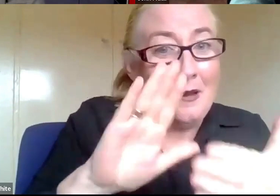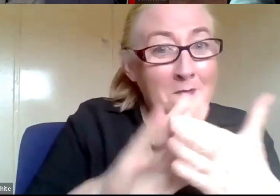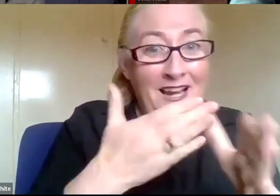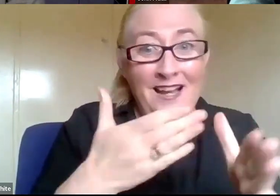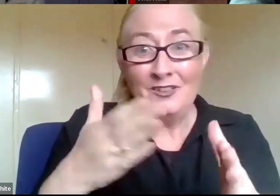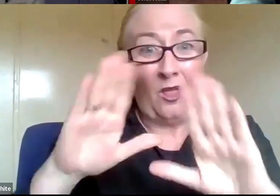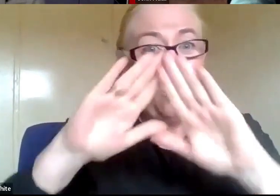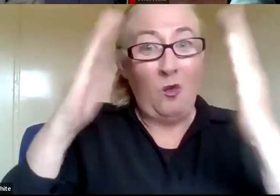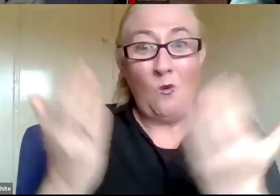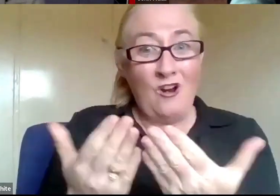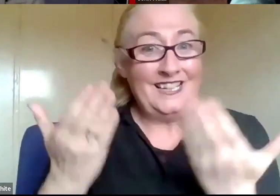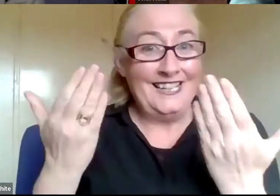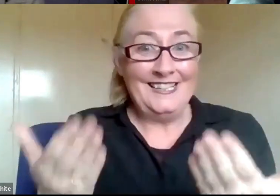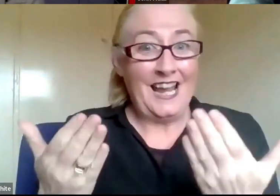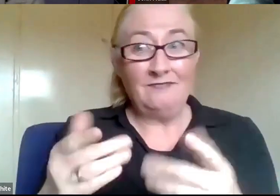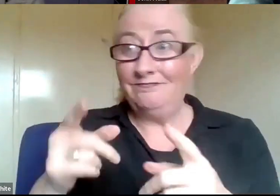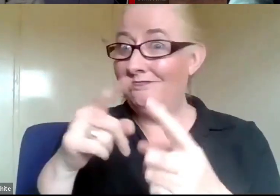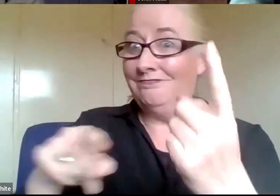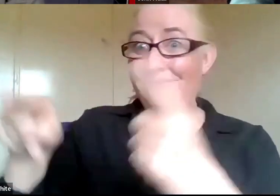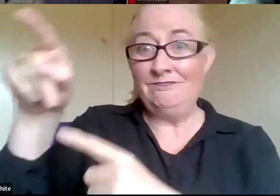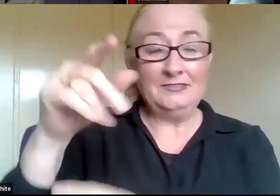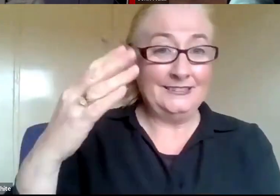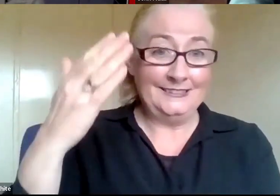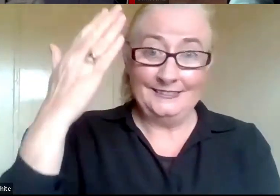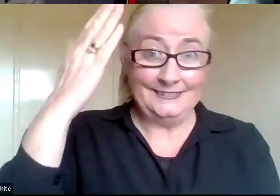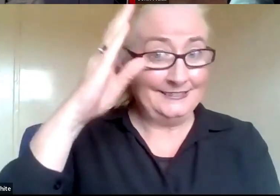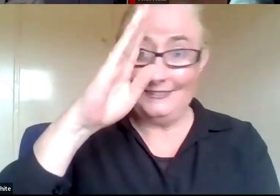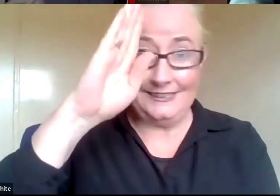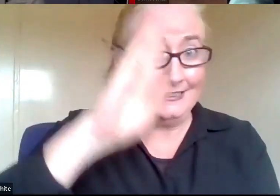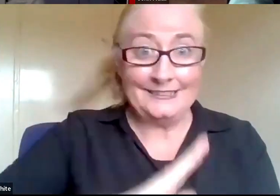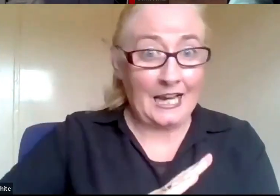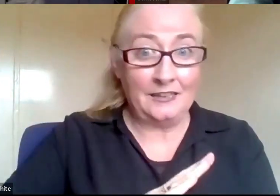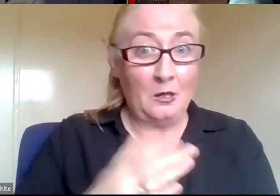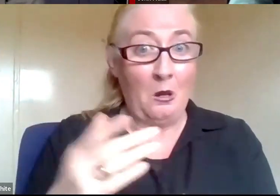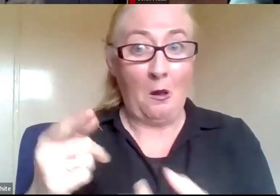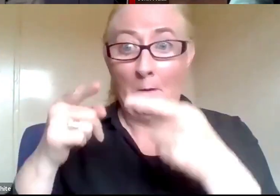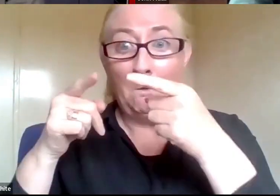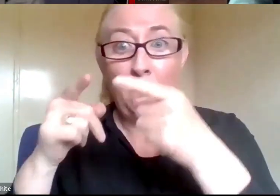experiencing bullying at work, sexual